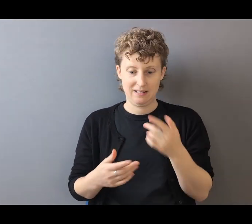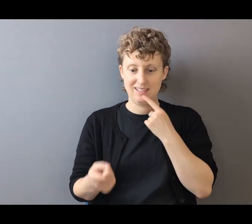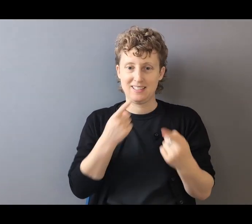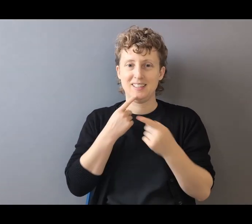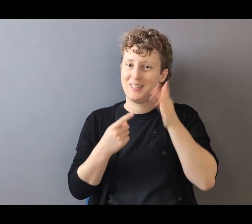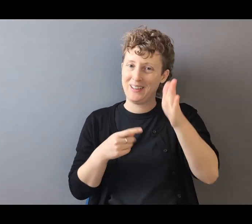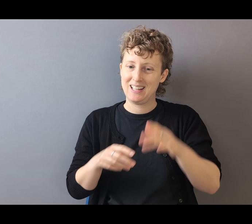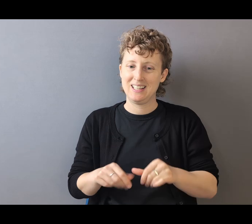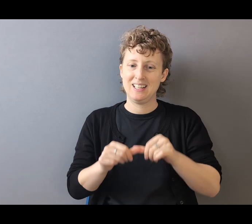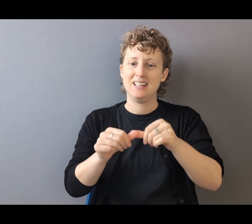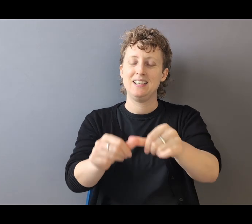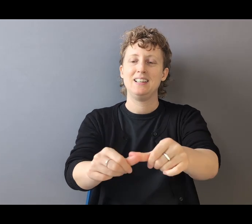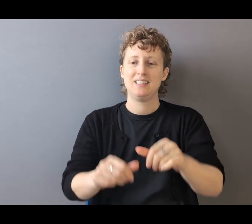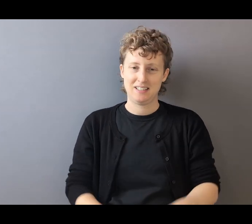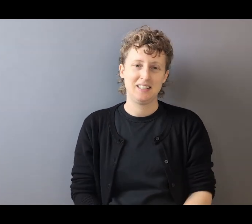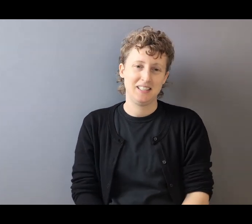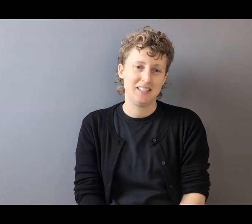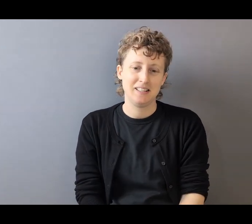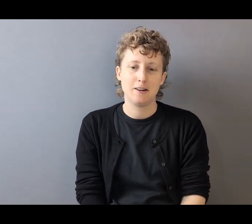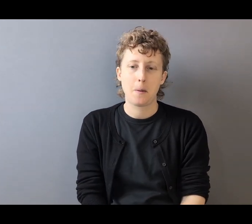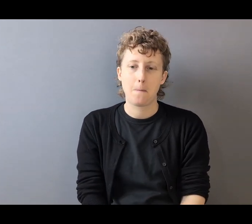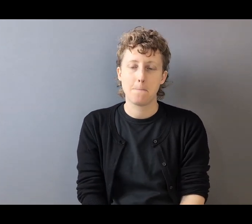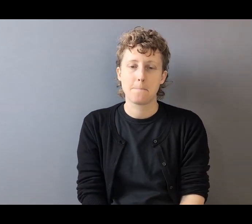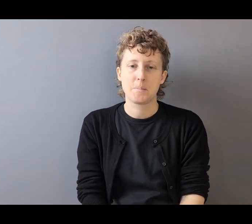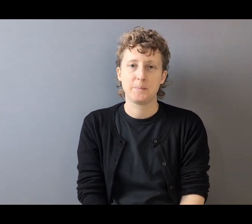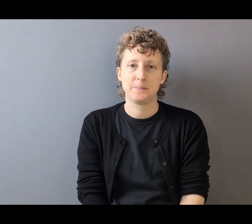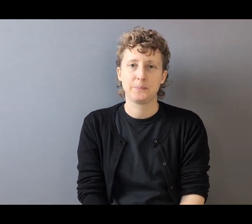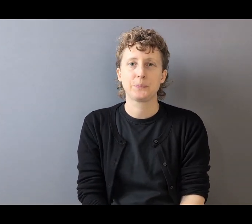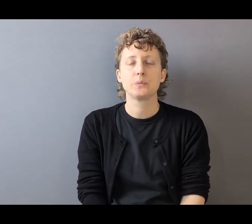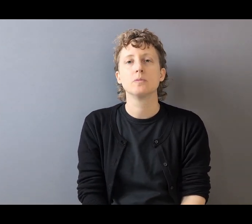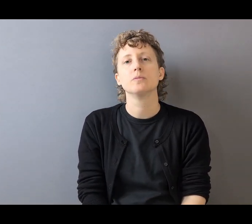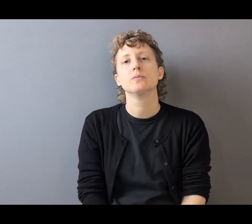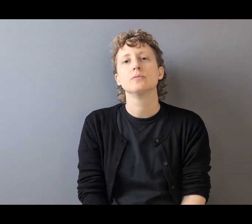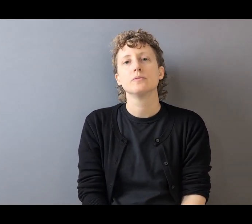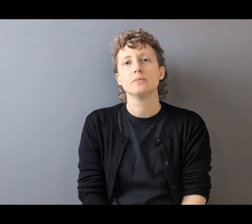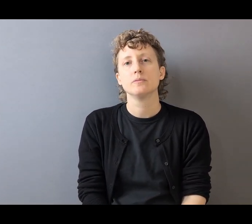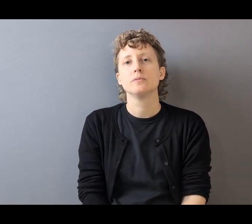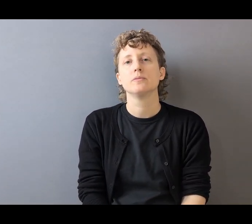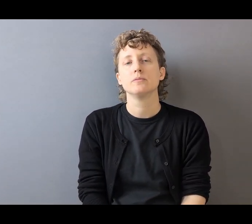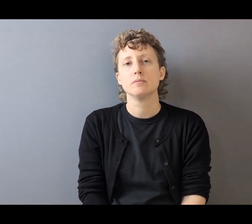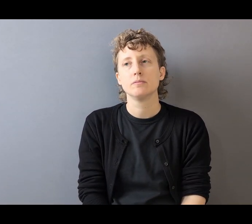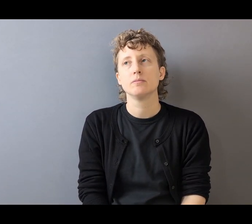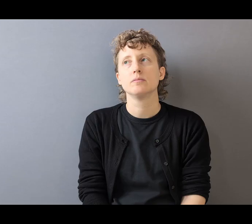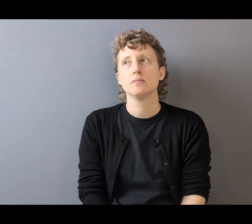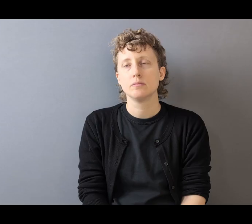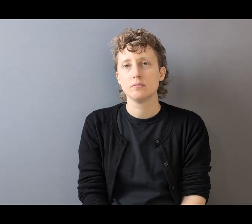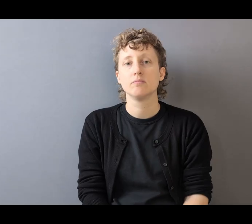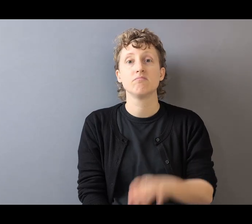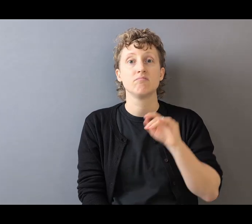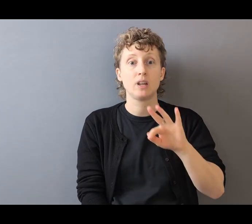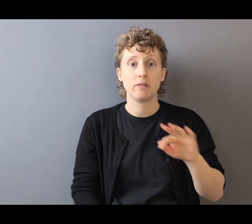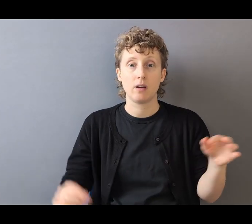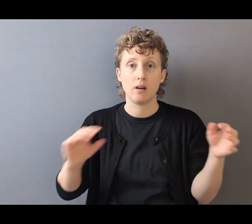to flag these issues. Yeah, and I agree. It's really, we are quite powerful when we move